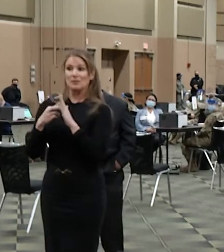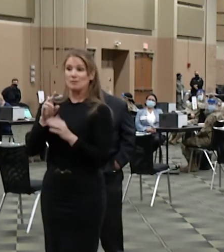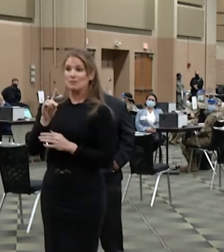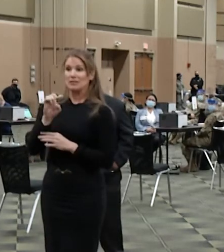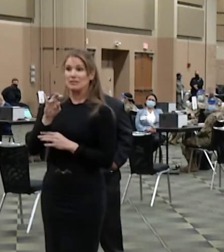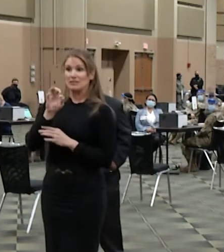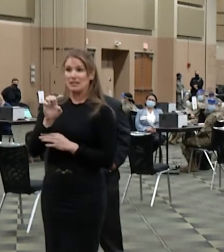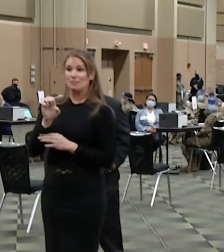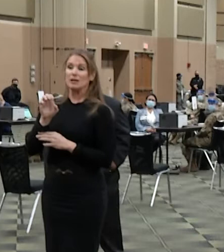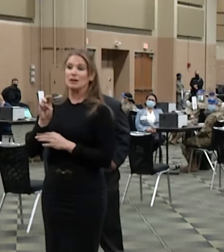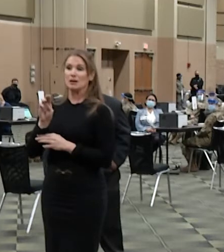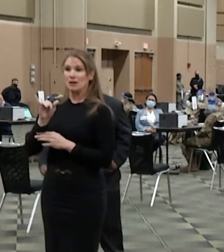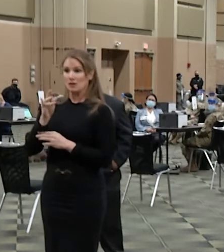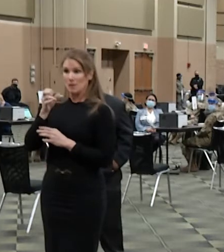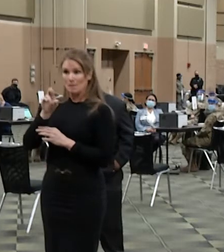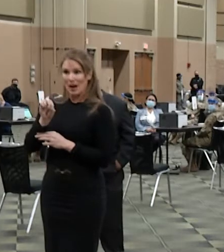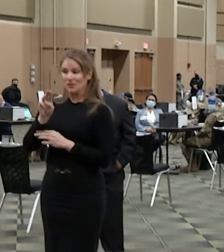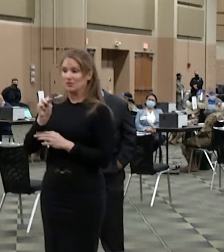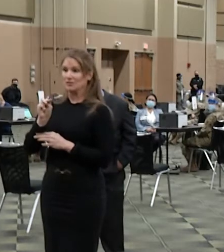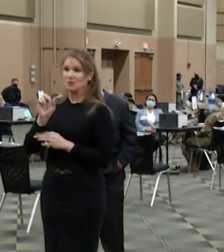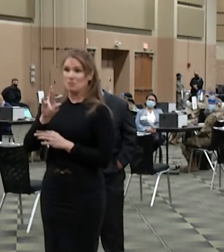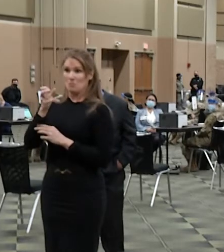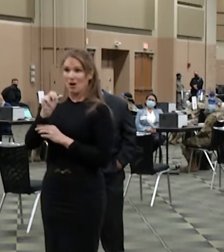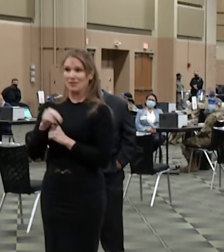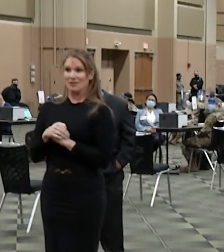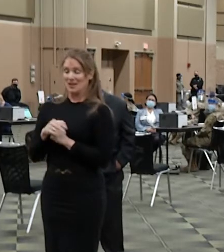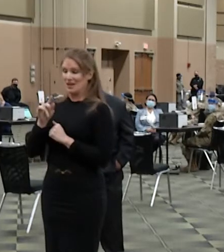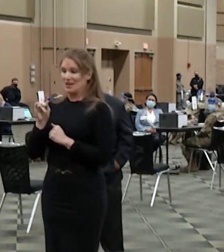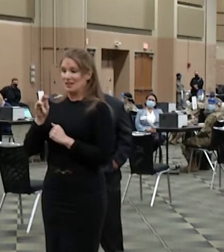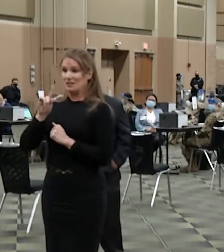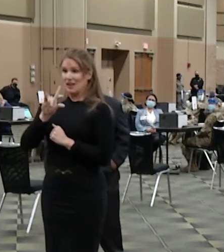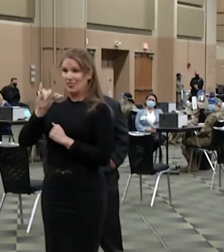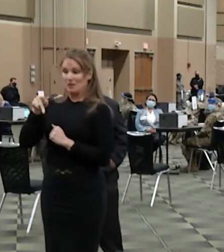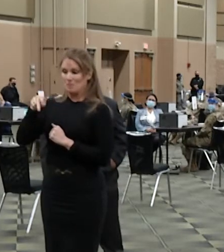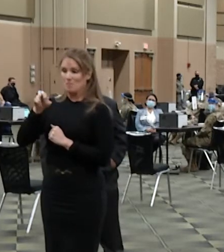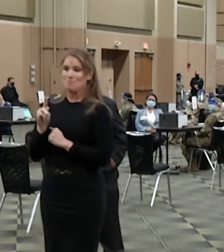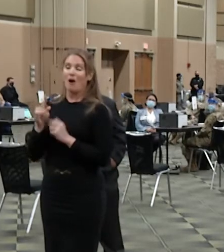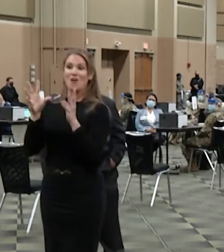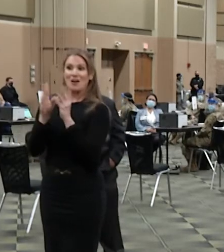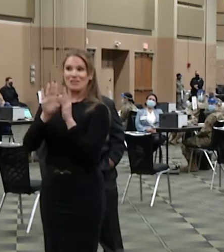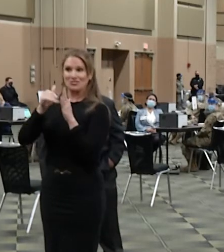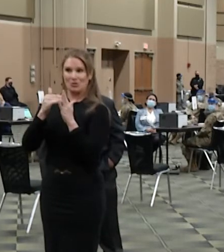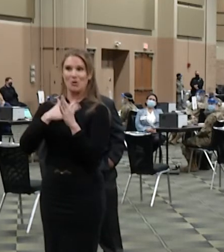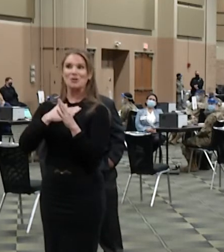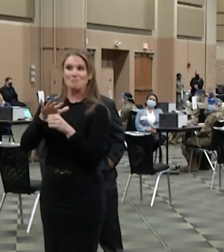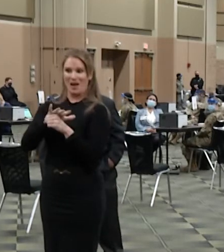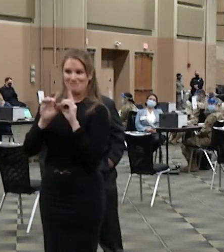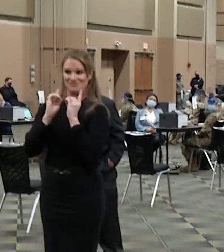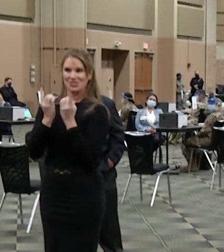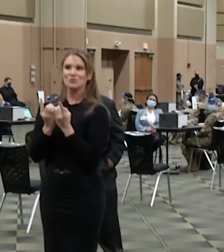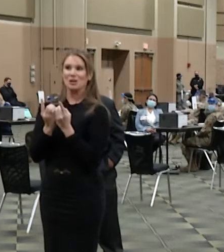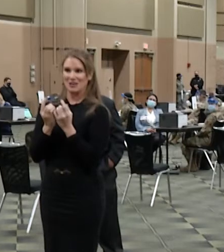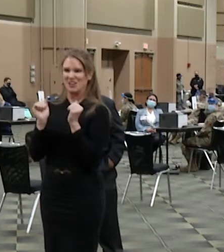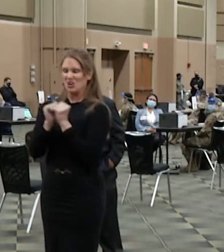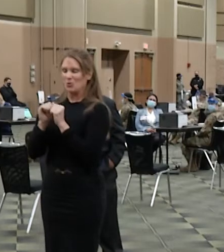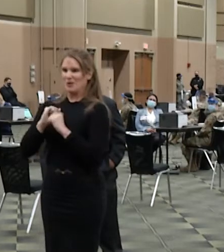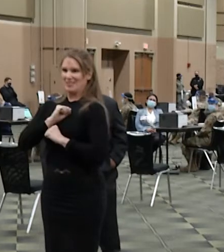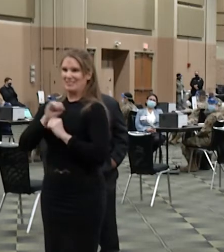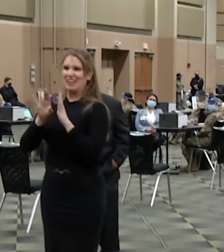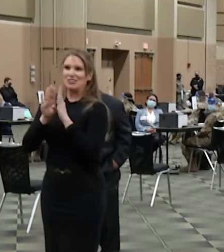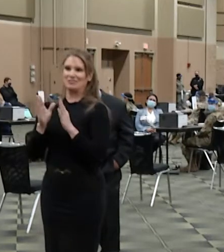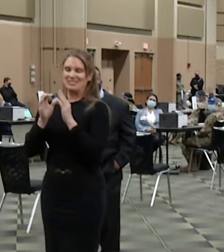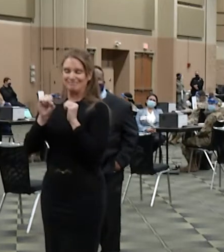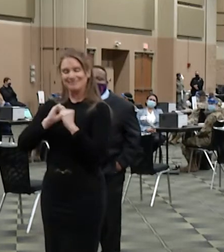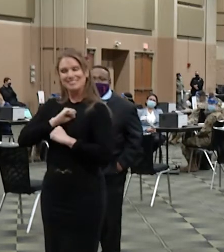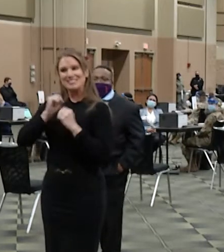Myers-Martin, and the Tinley Park Convention Center is in my district, as well as Senator Hastings. So this is a very exciting morning